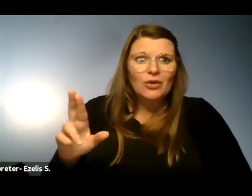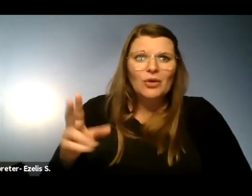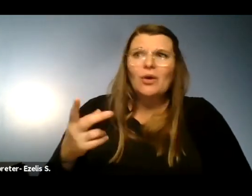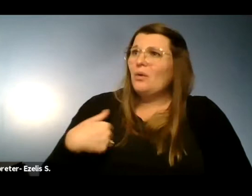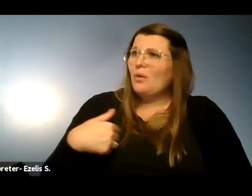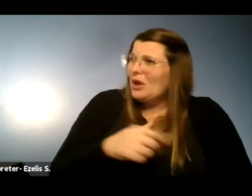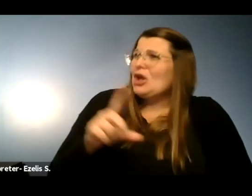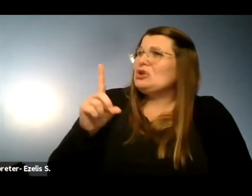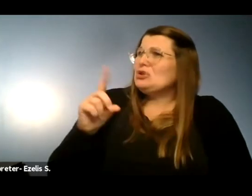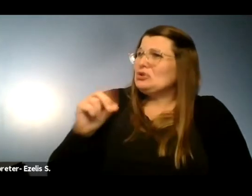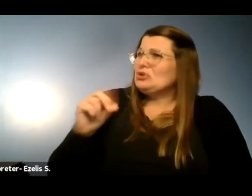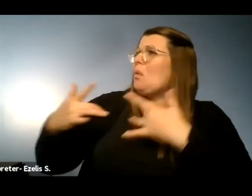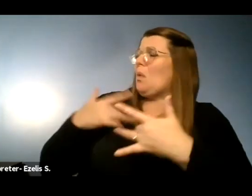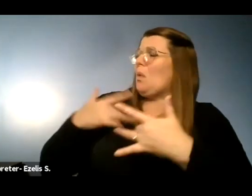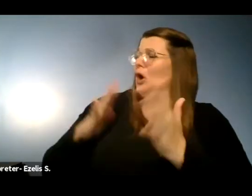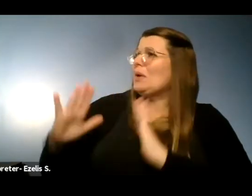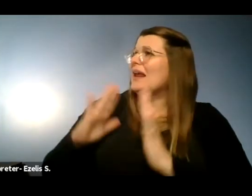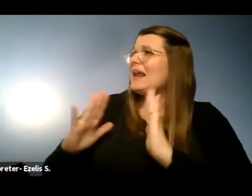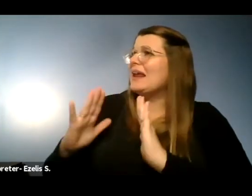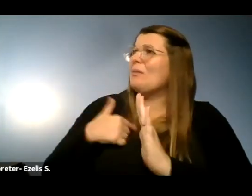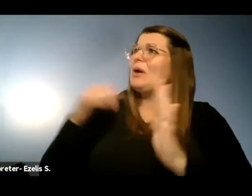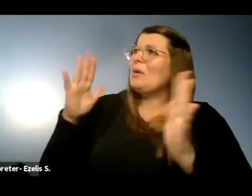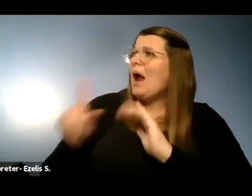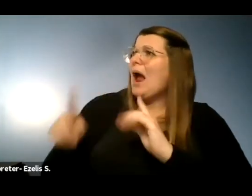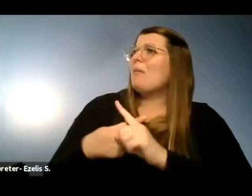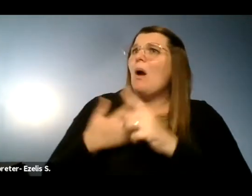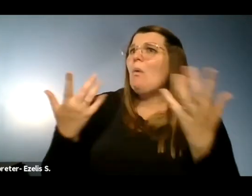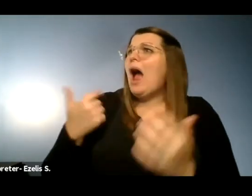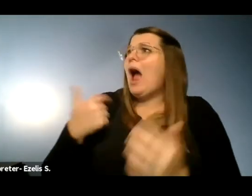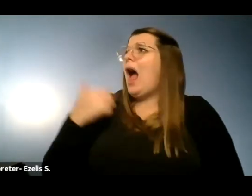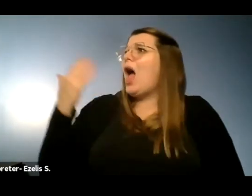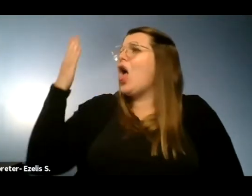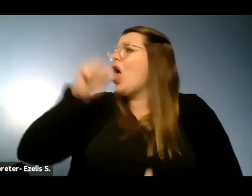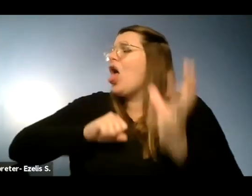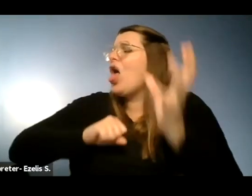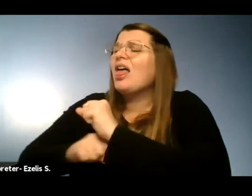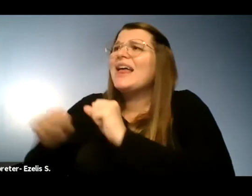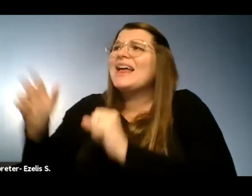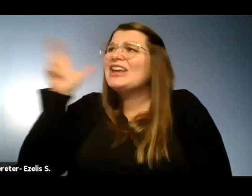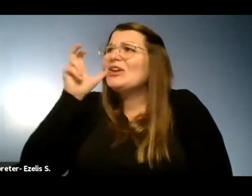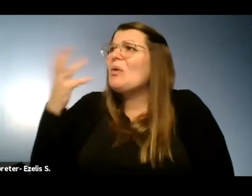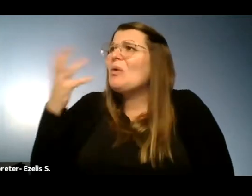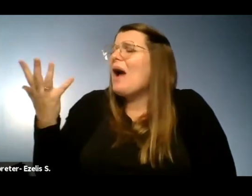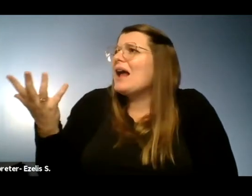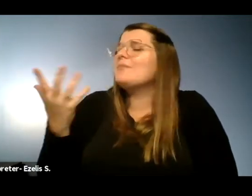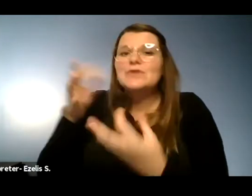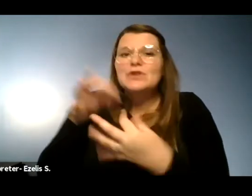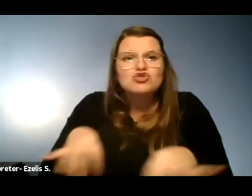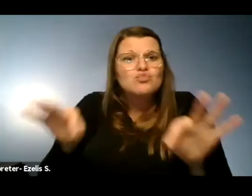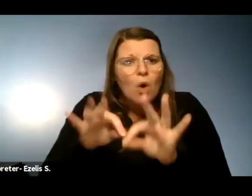do worry about it. We worry about what we don't hear. what we might be missing. It's important to